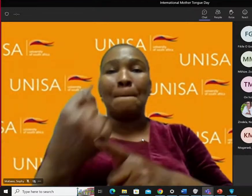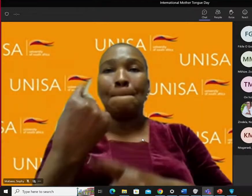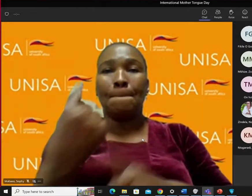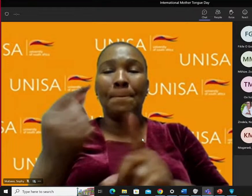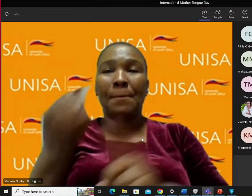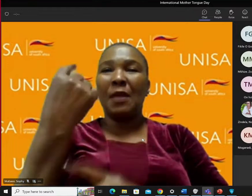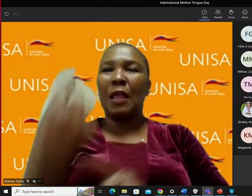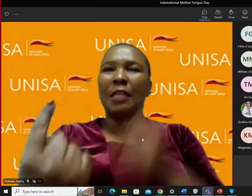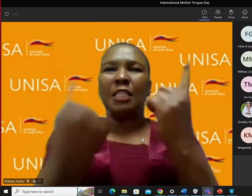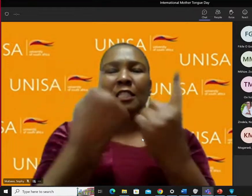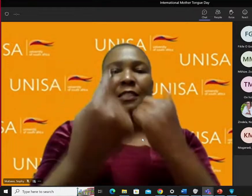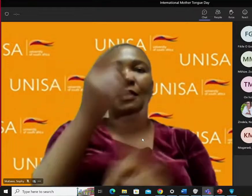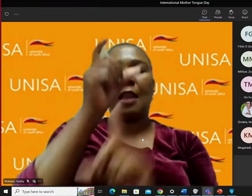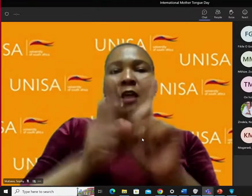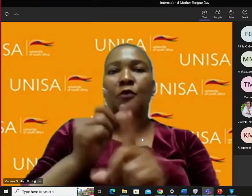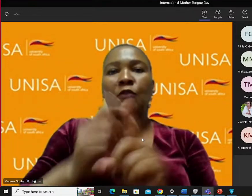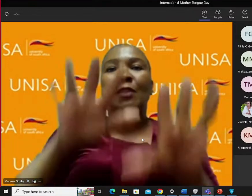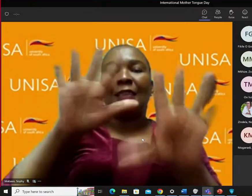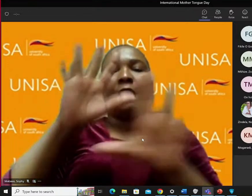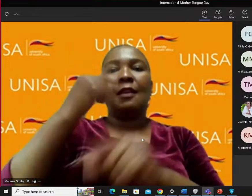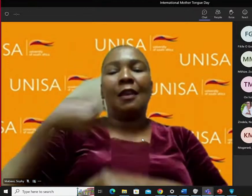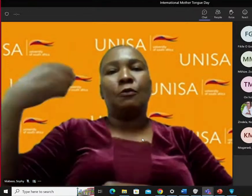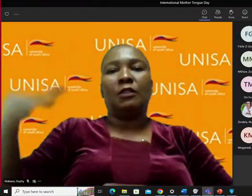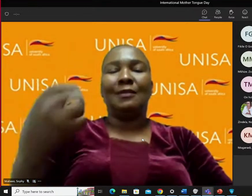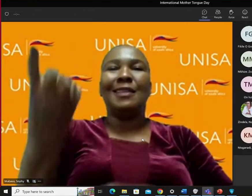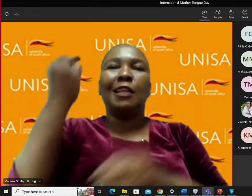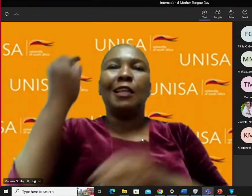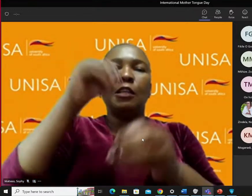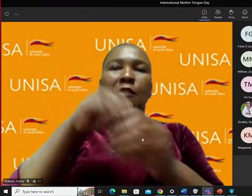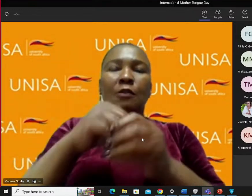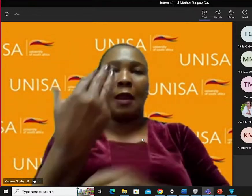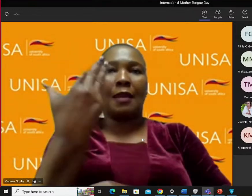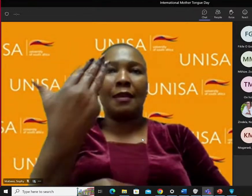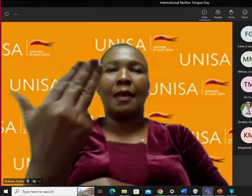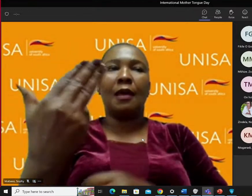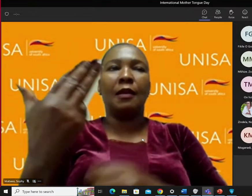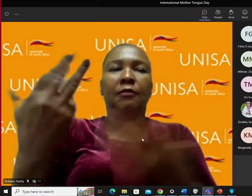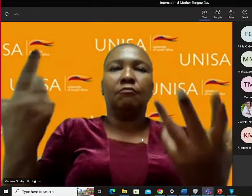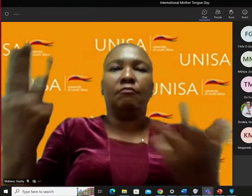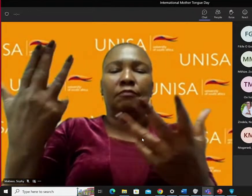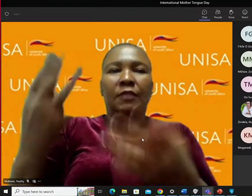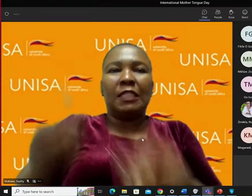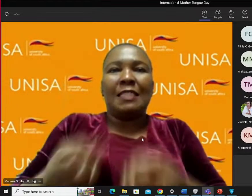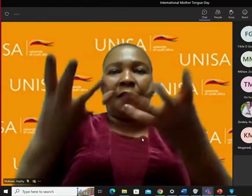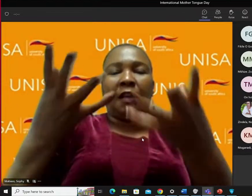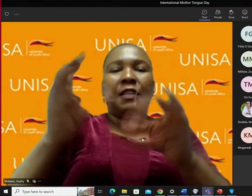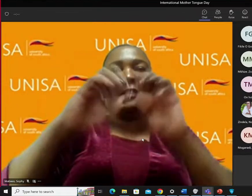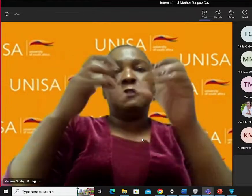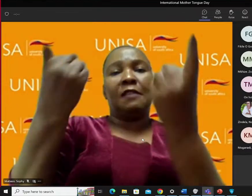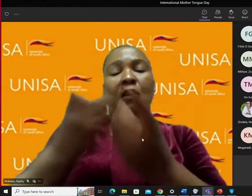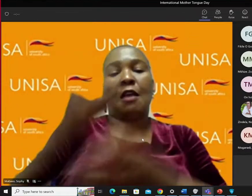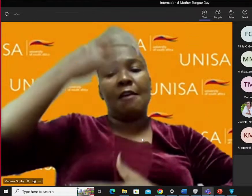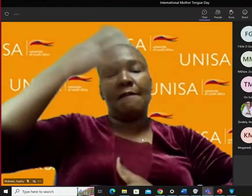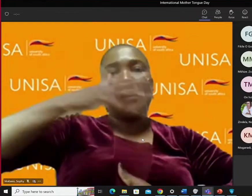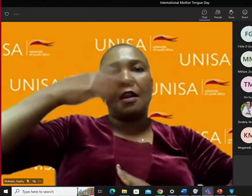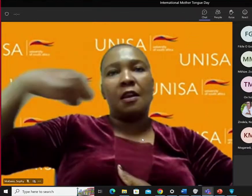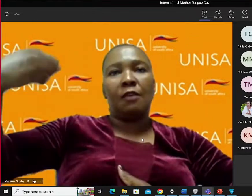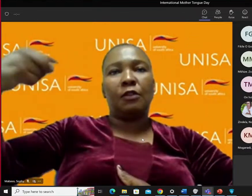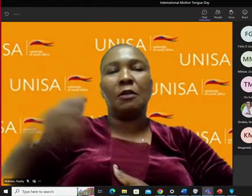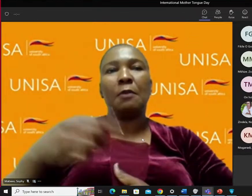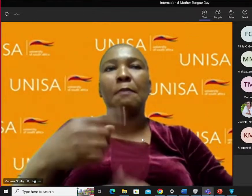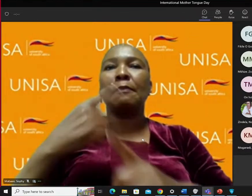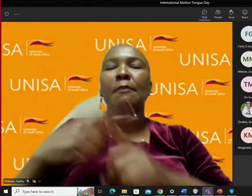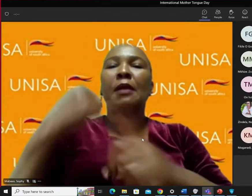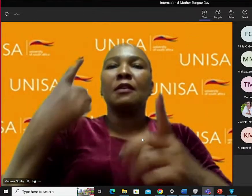10 languages. And those languages include the 9 delivered in the Department of African Languages,